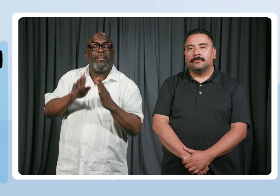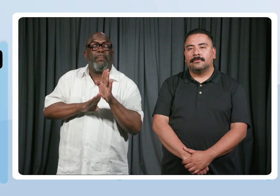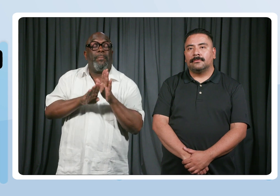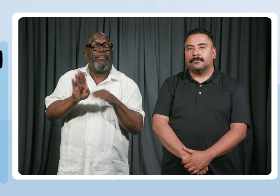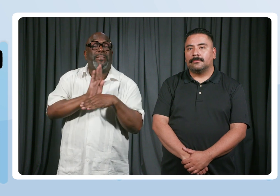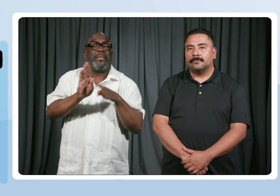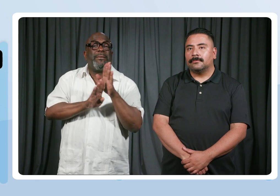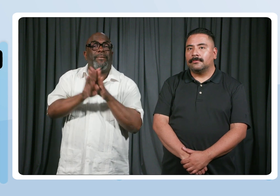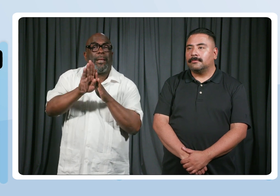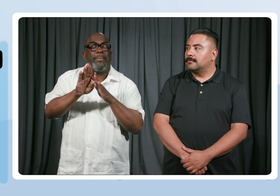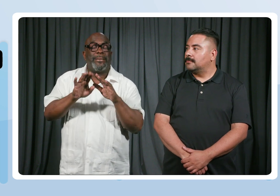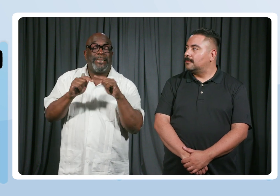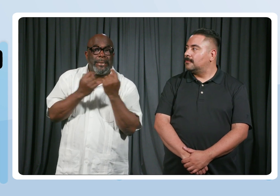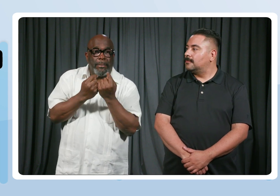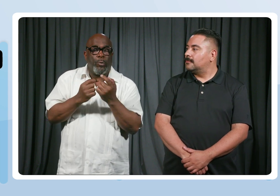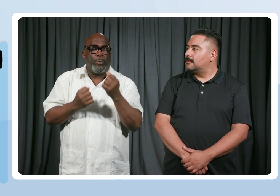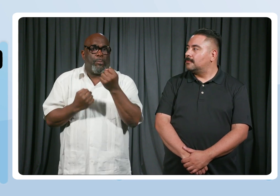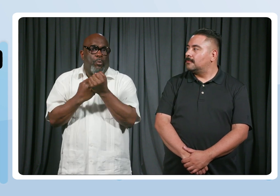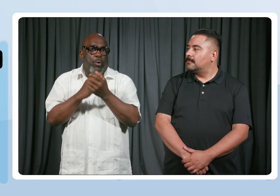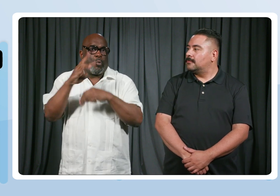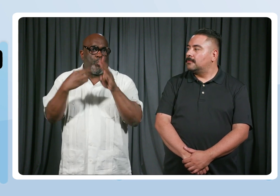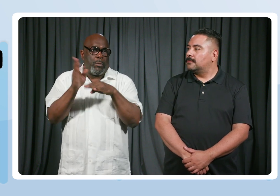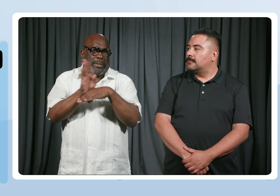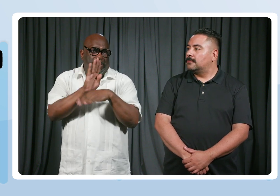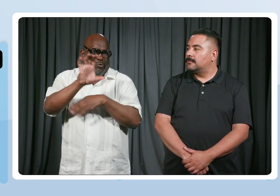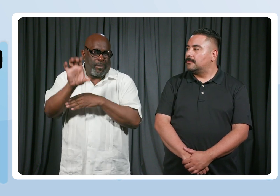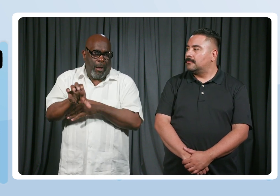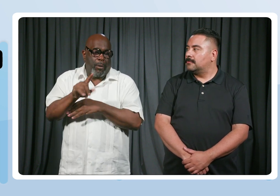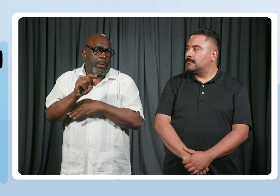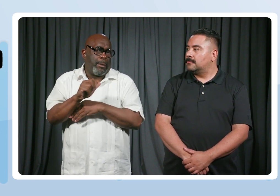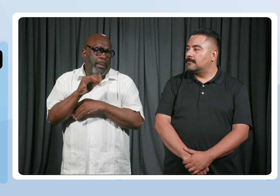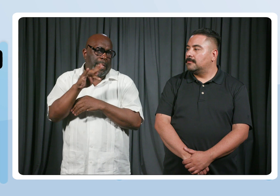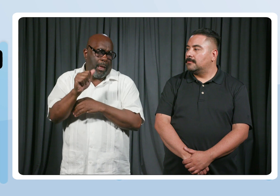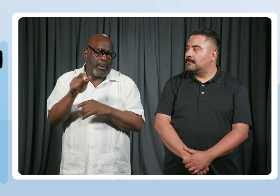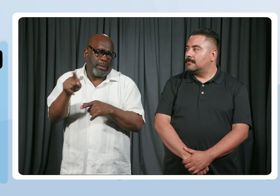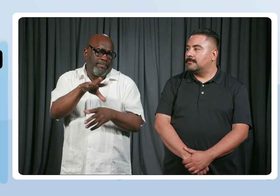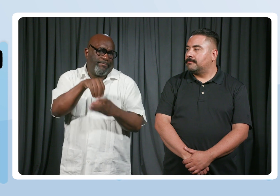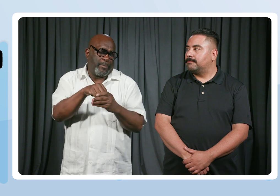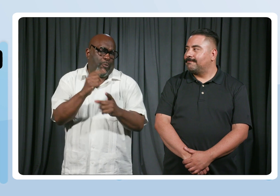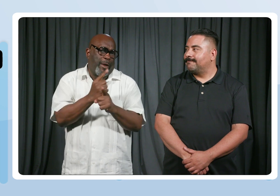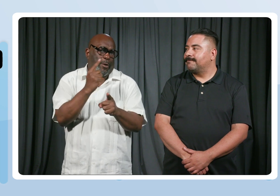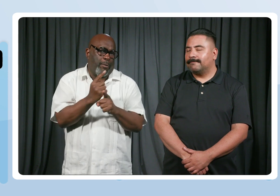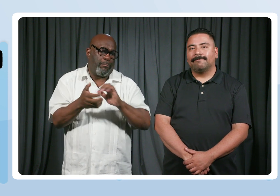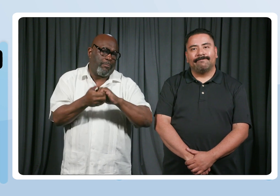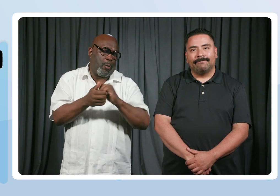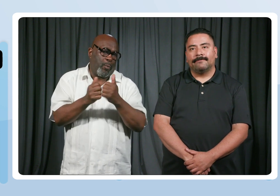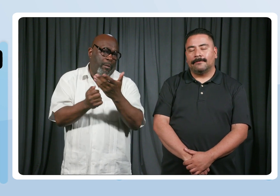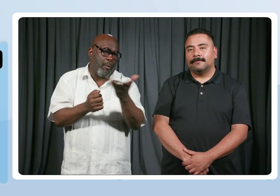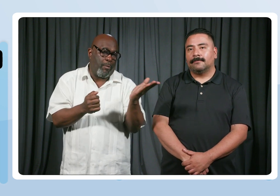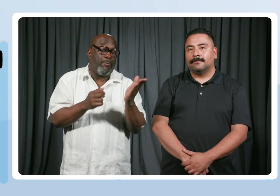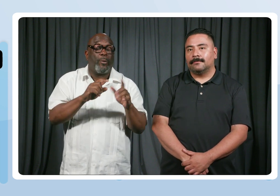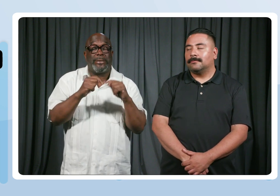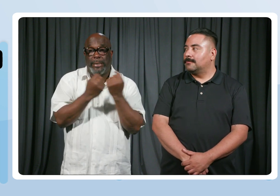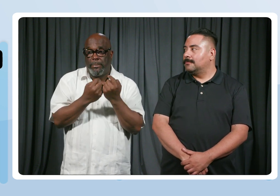who supports World Business Chicago. And so Tamika participates in a regular collaboration with all of those teams in